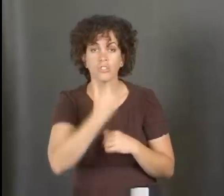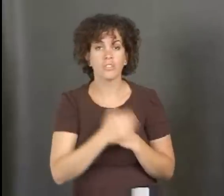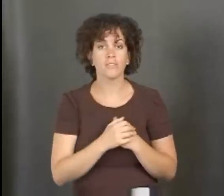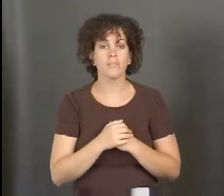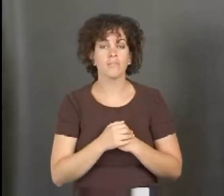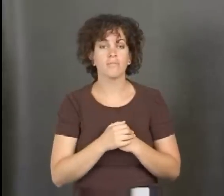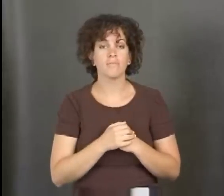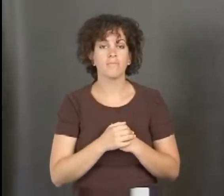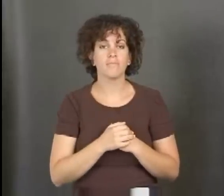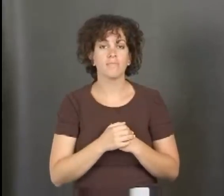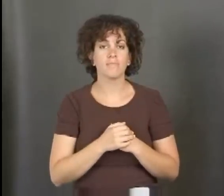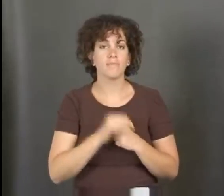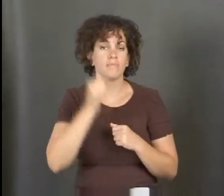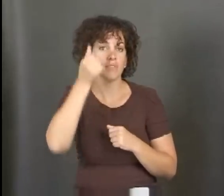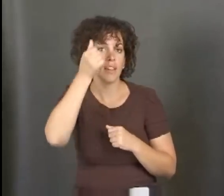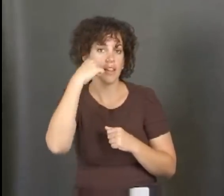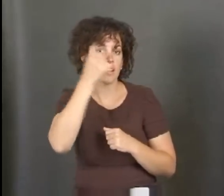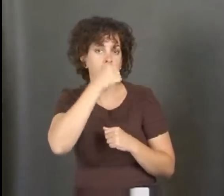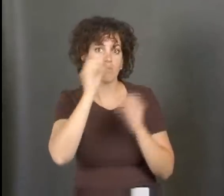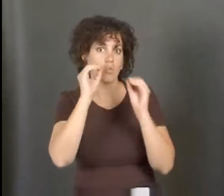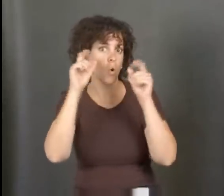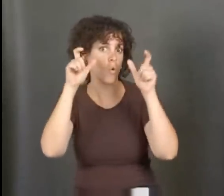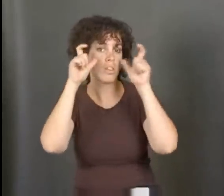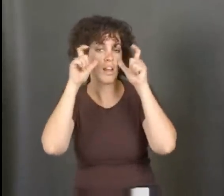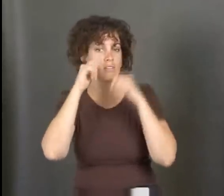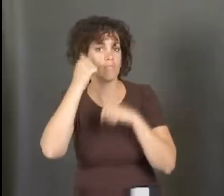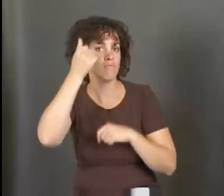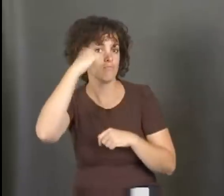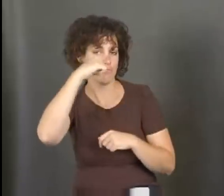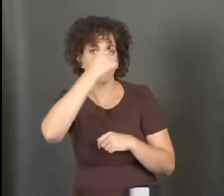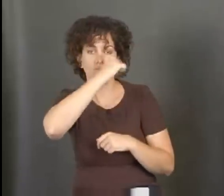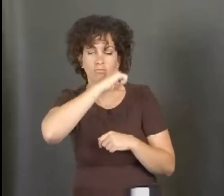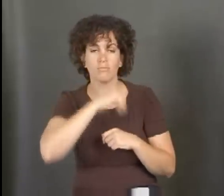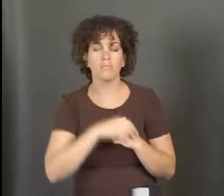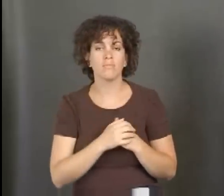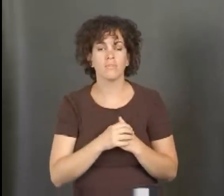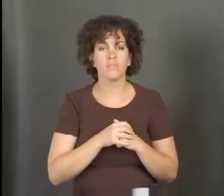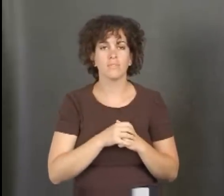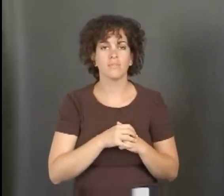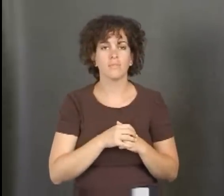Nowadays, people have LASIK surgery. LASIK surgery.